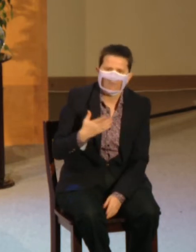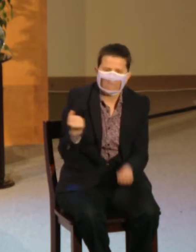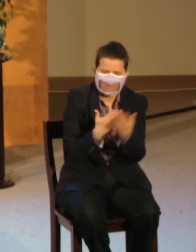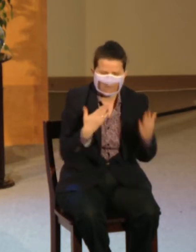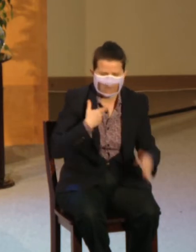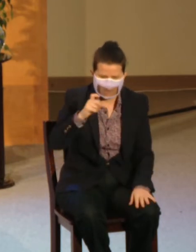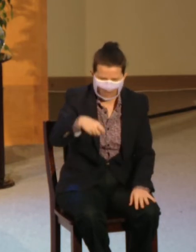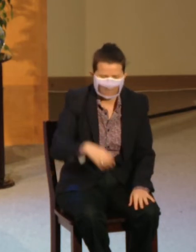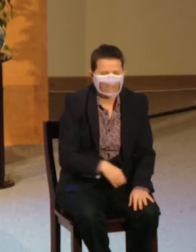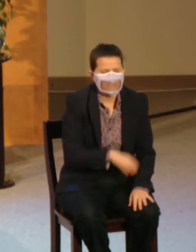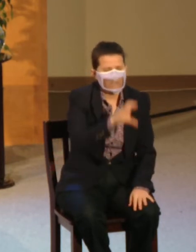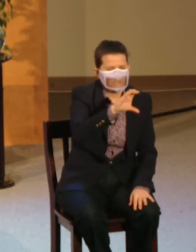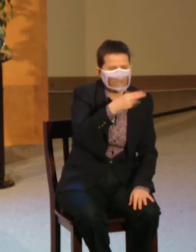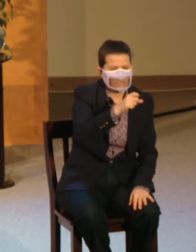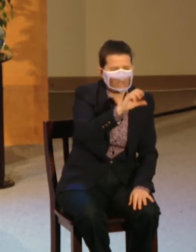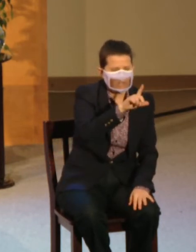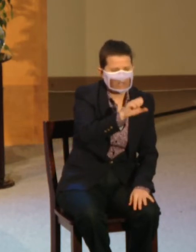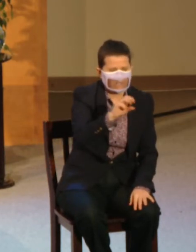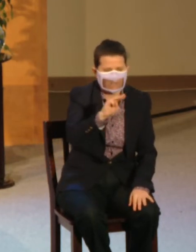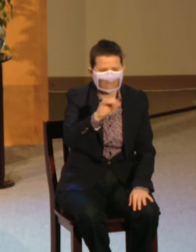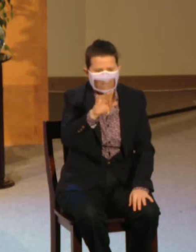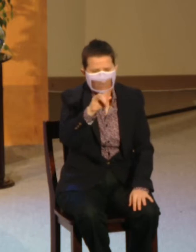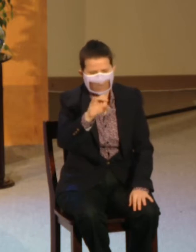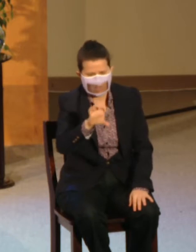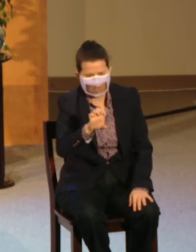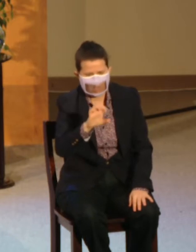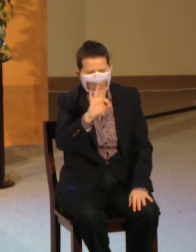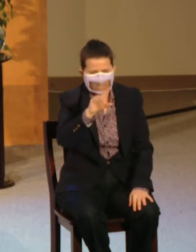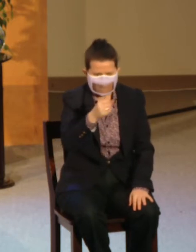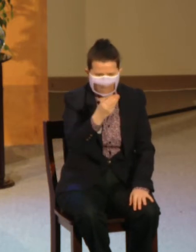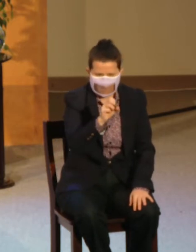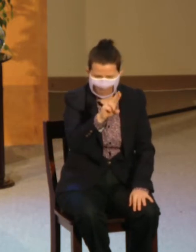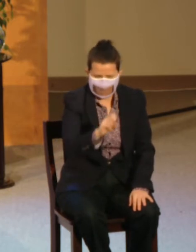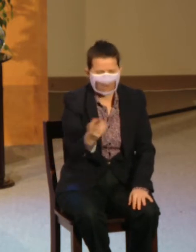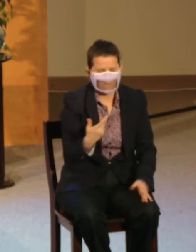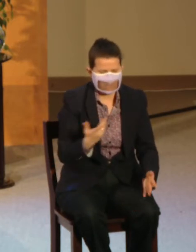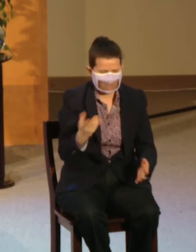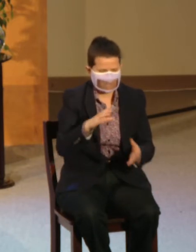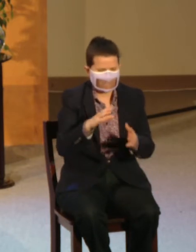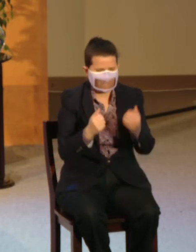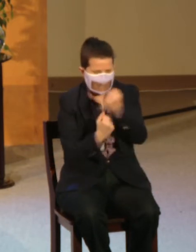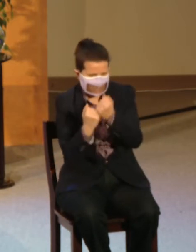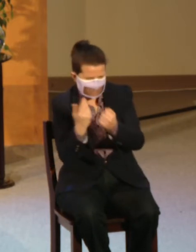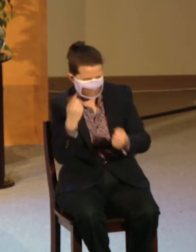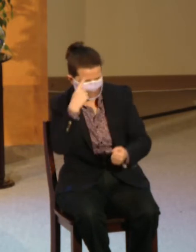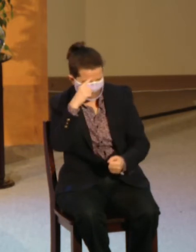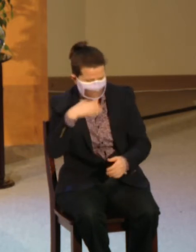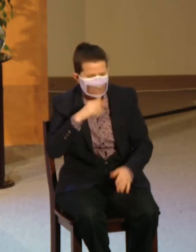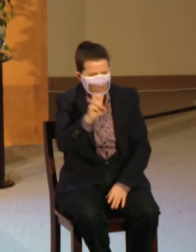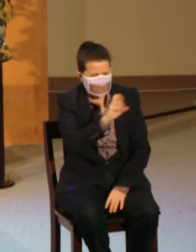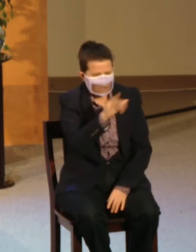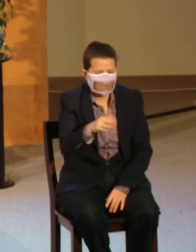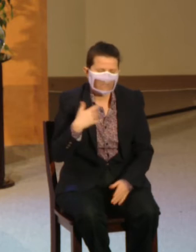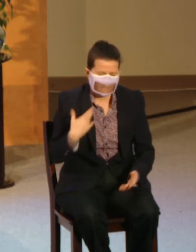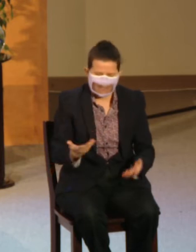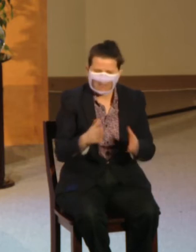Charles and Myrtle Fillmore did that. God shows us in the Old Testament that he made covenants with people all the time. And